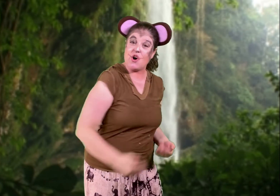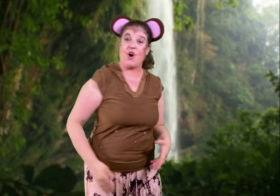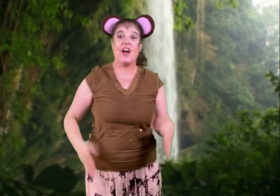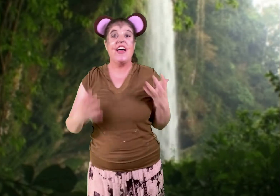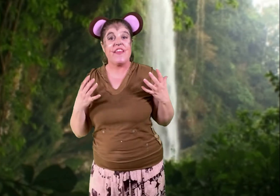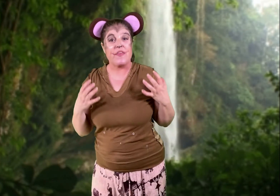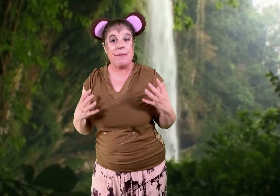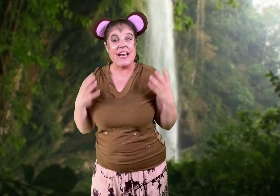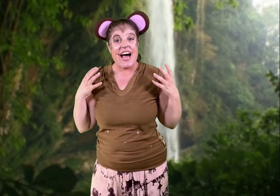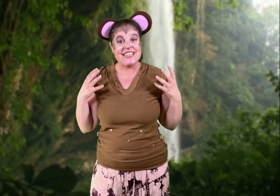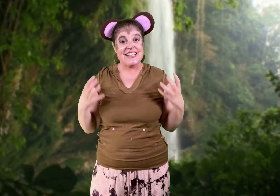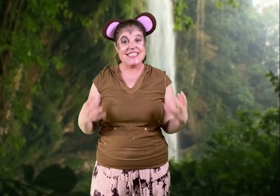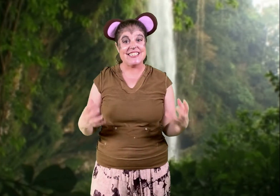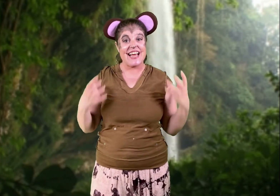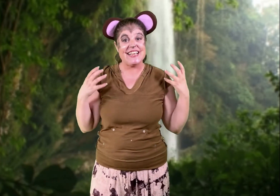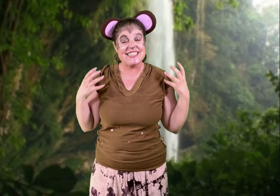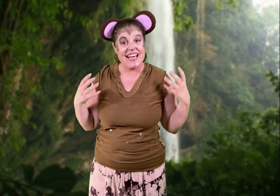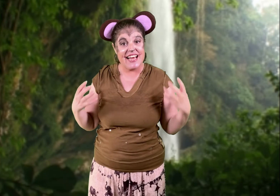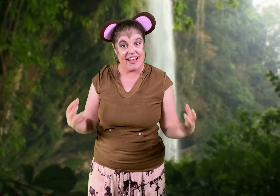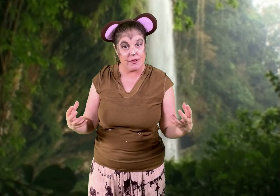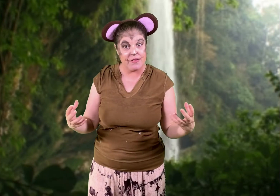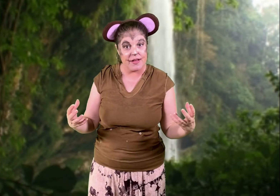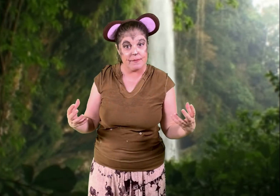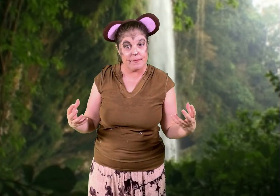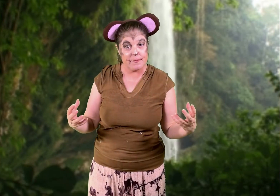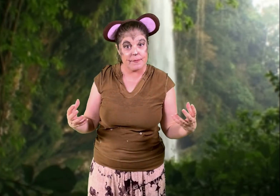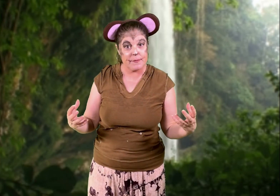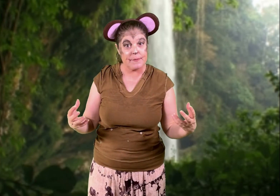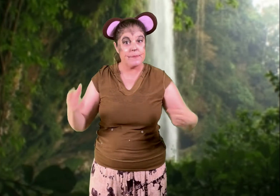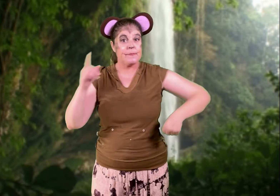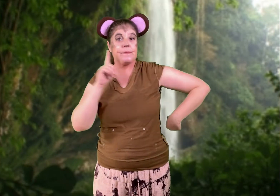sure that the plant stays healthy.